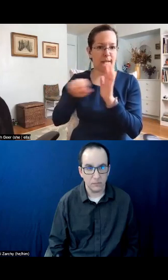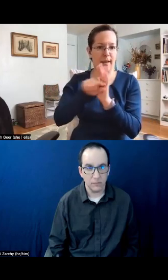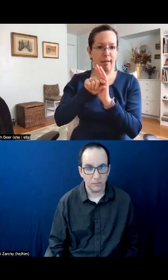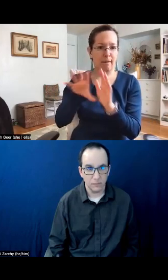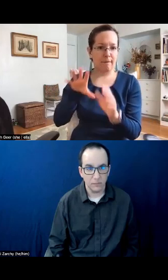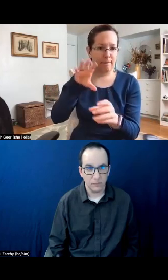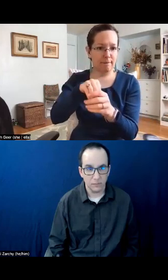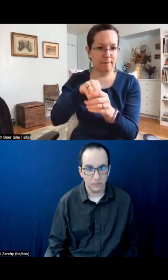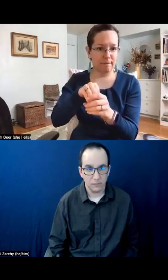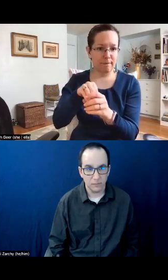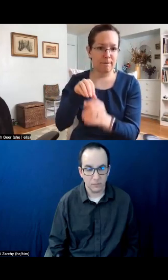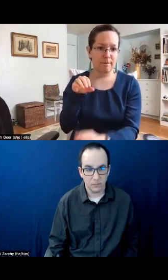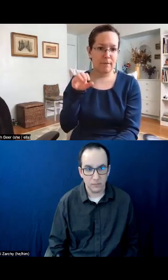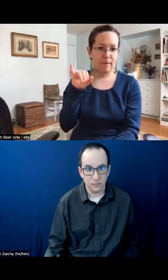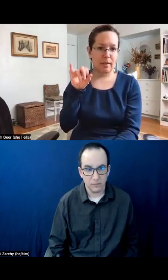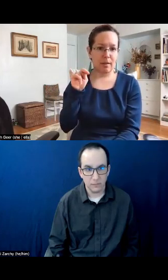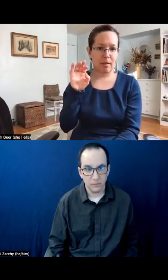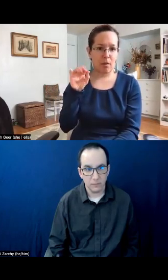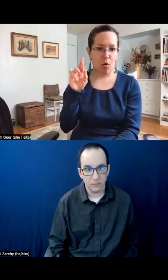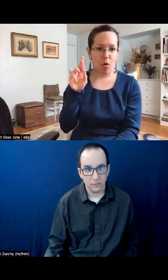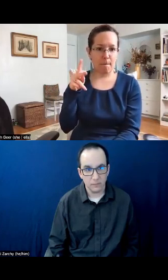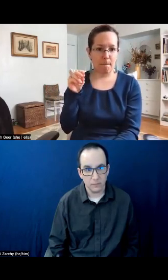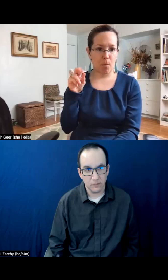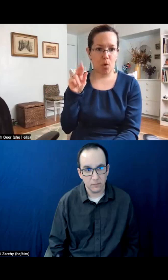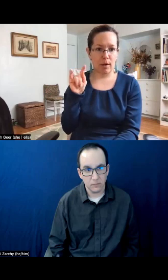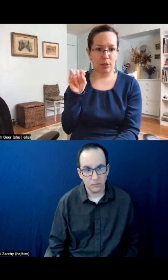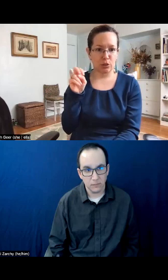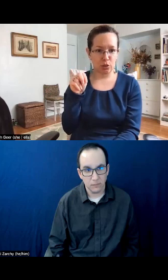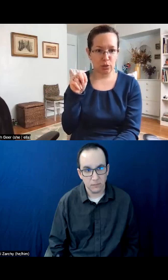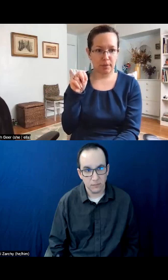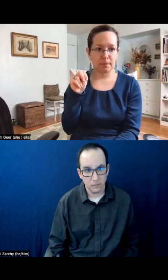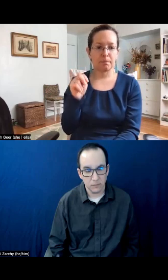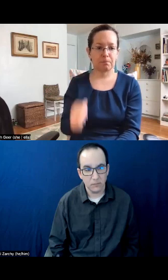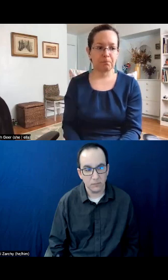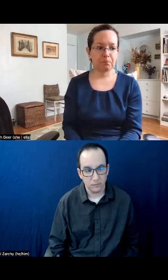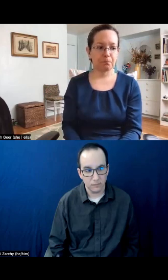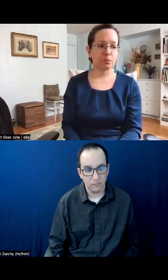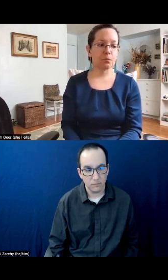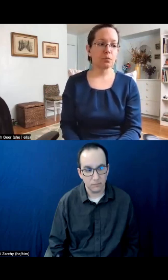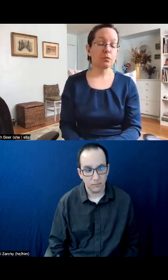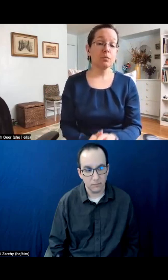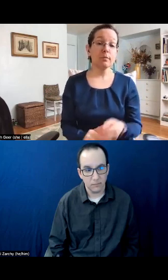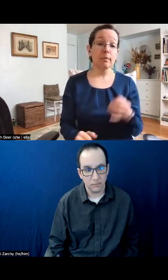want. The way that we create this negation, or a negation involved,